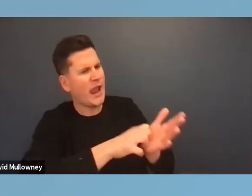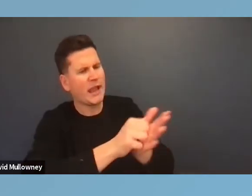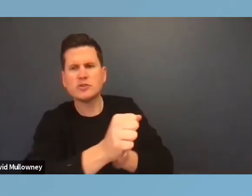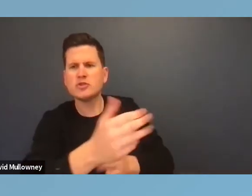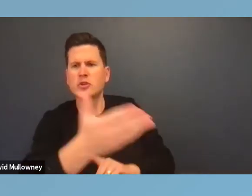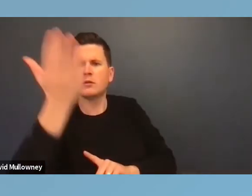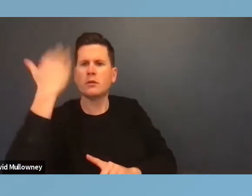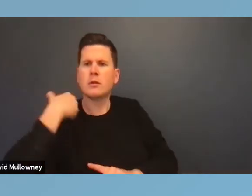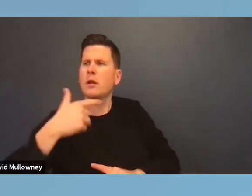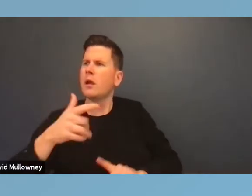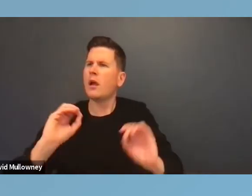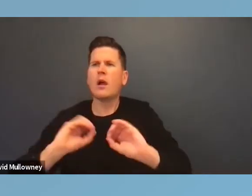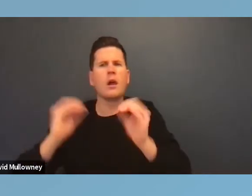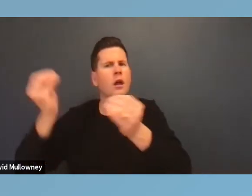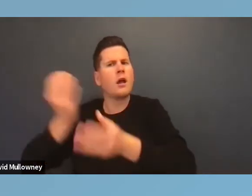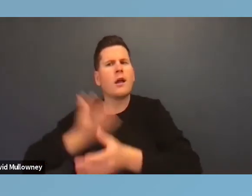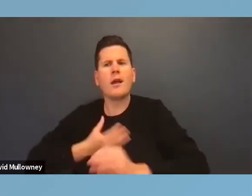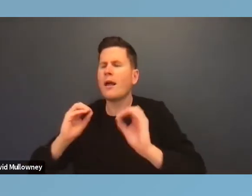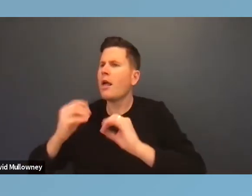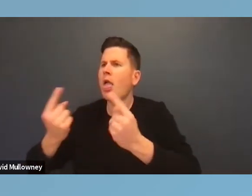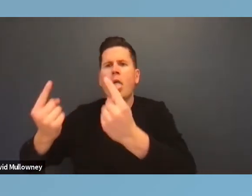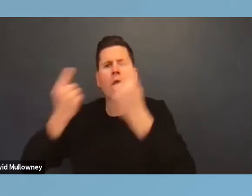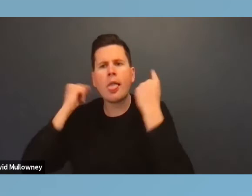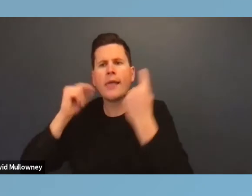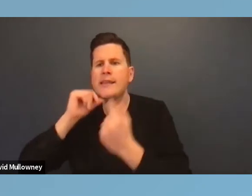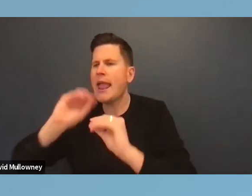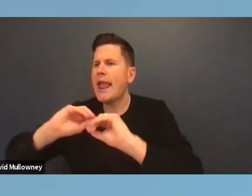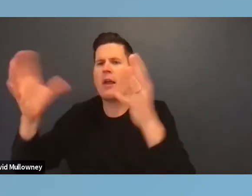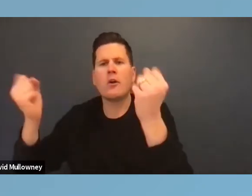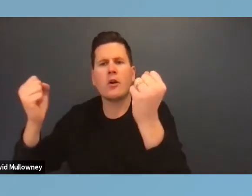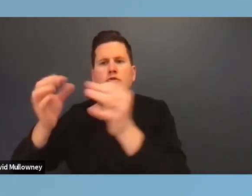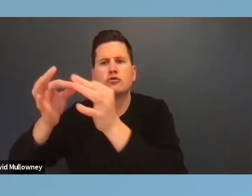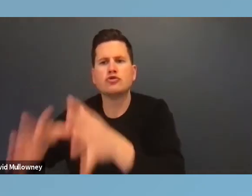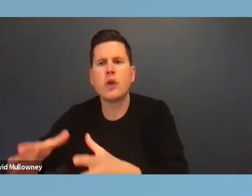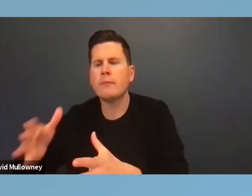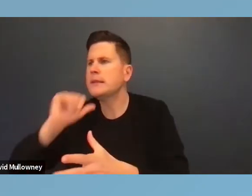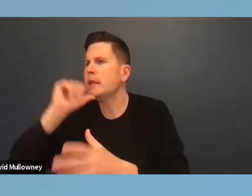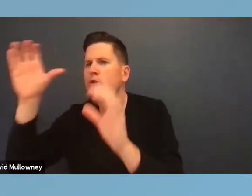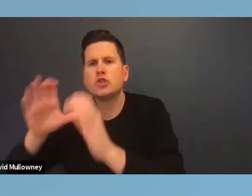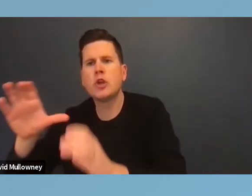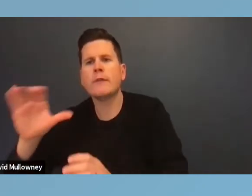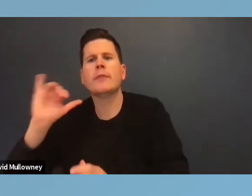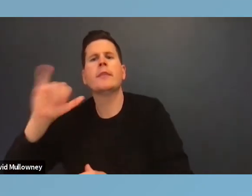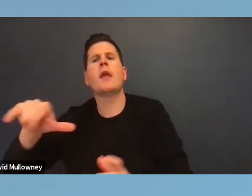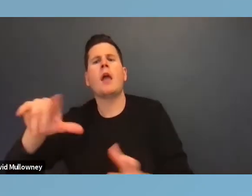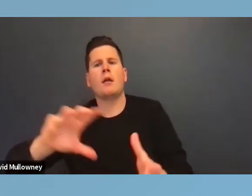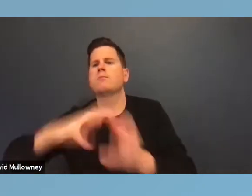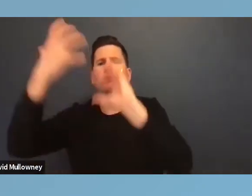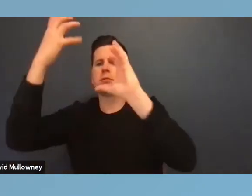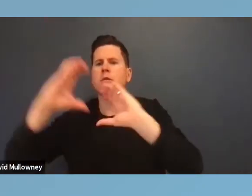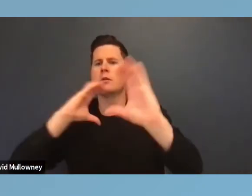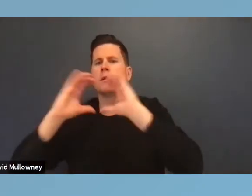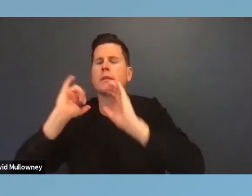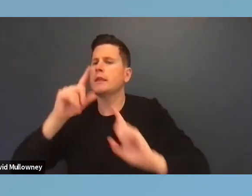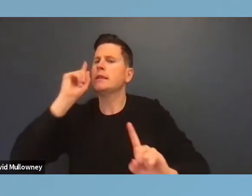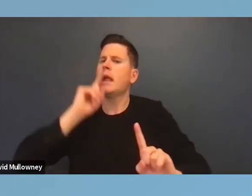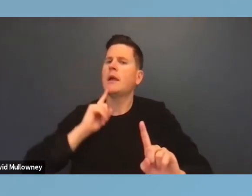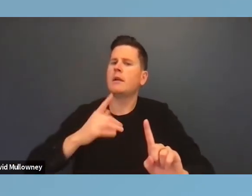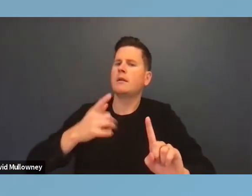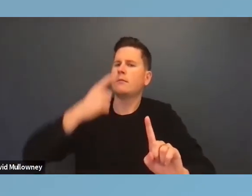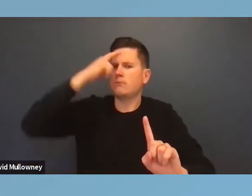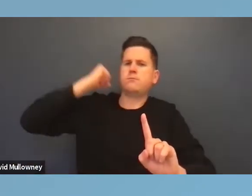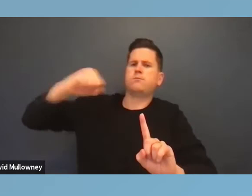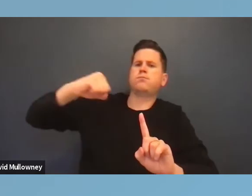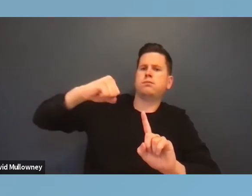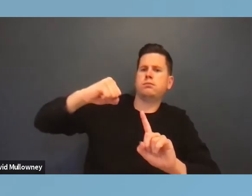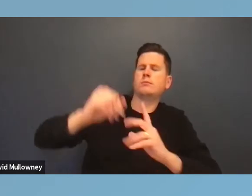I sick? And the doctor said, I told you you had cancer, but they had never understood because the interpreter wasn't